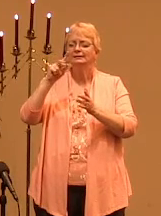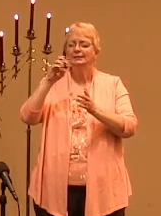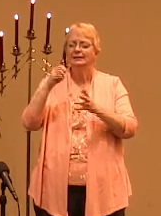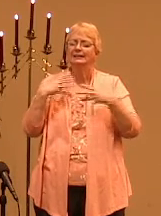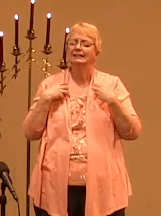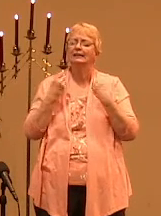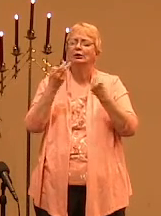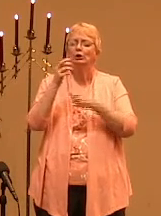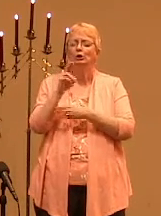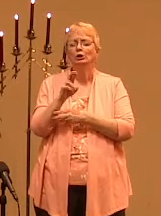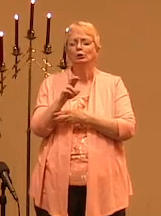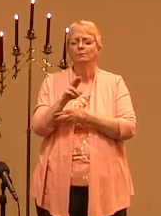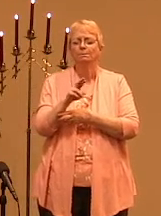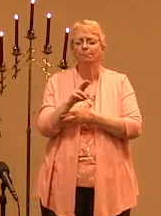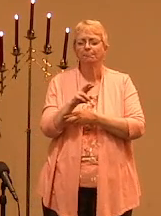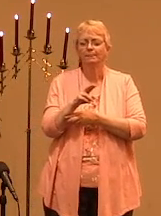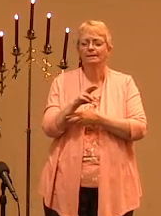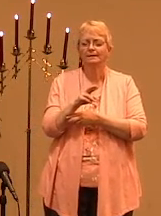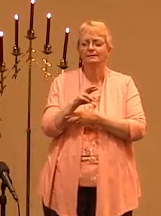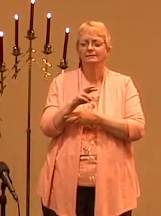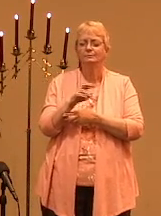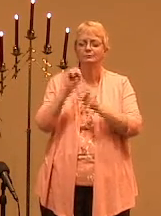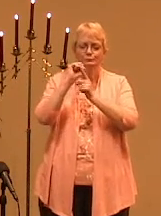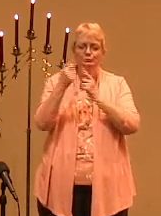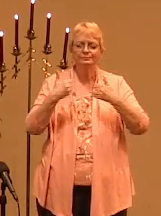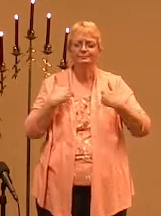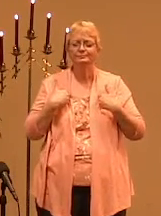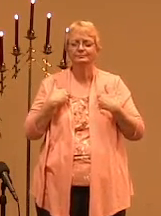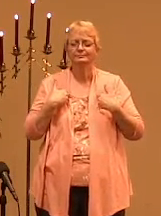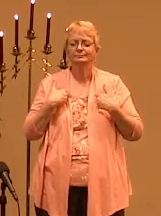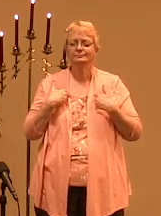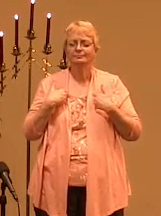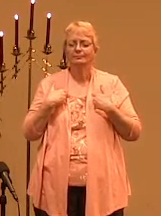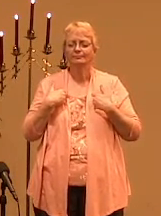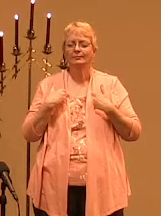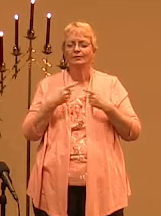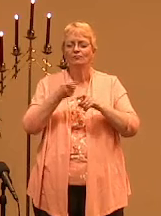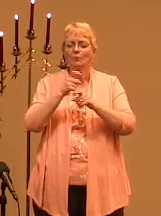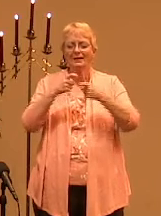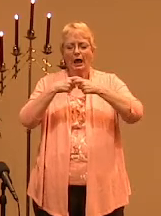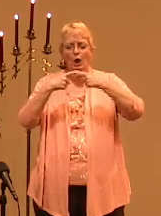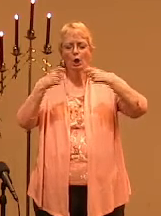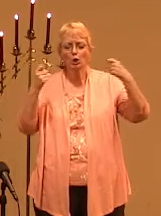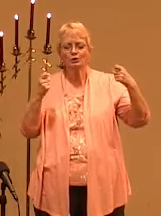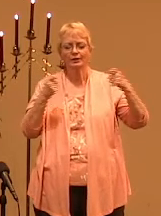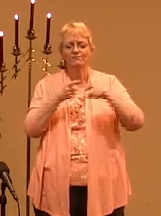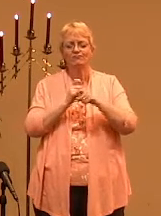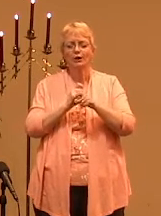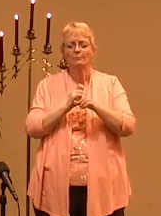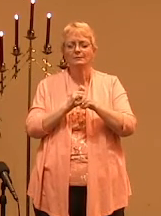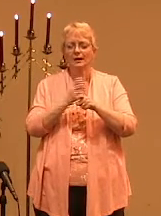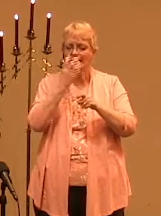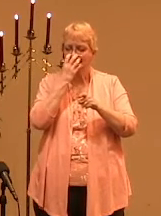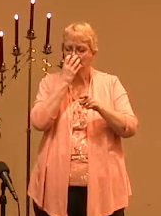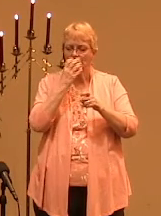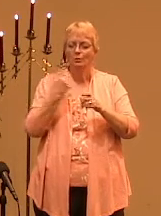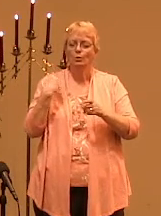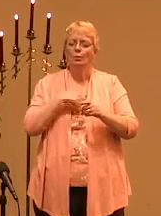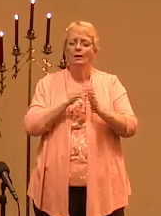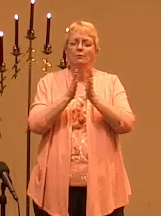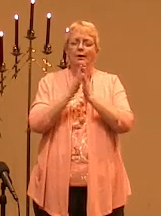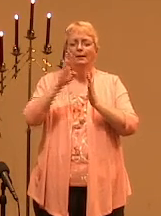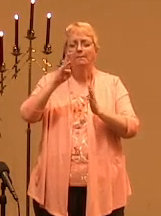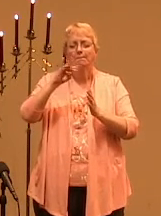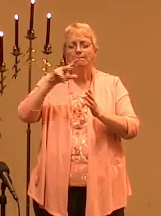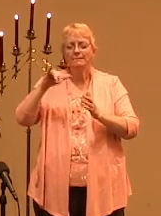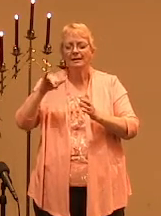this condition she has as a side effect of the surgery she had. Lord God, we pray for Billy Nelson's healing